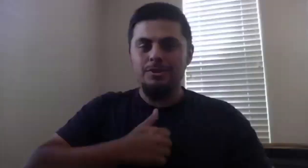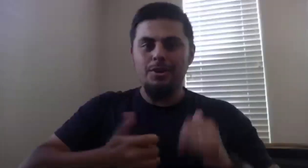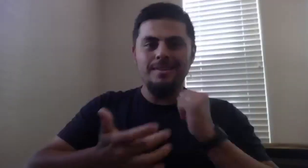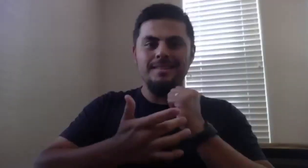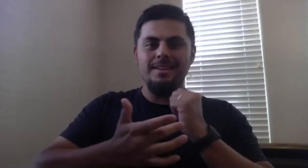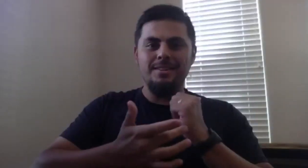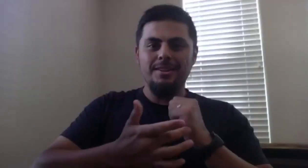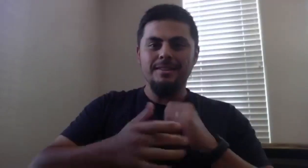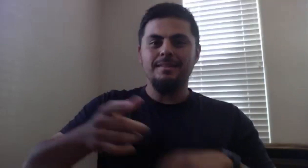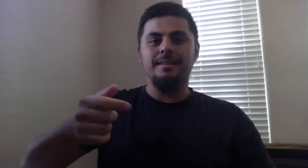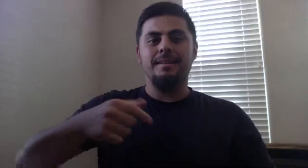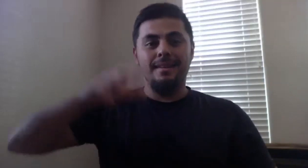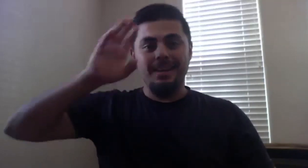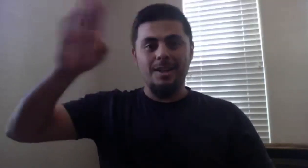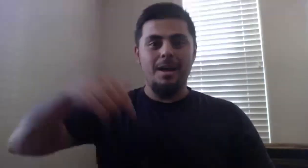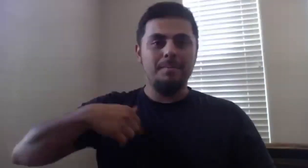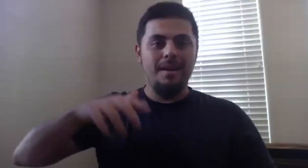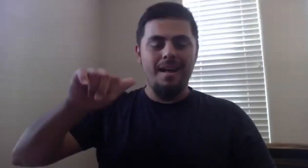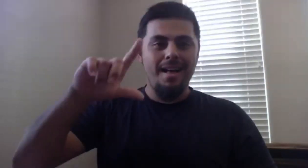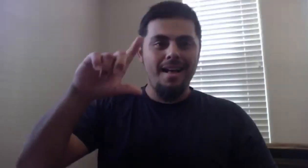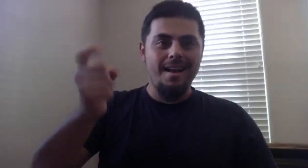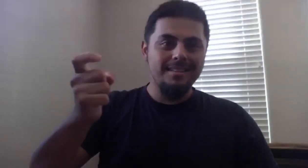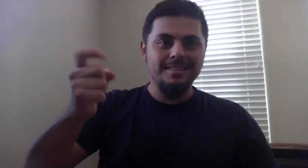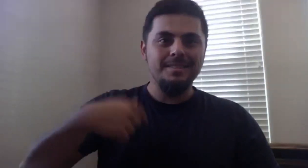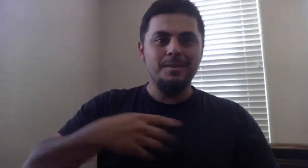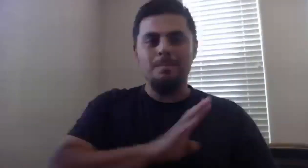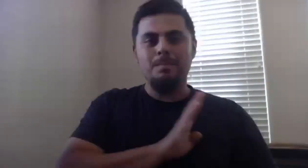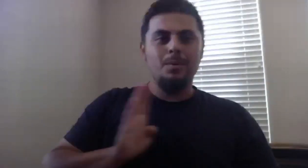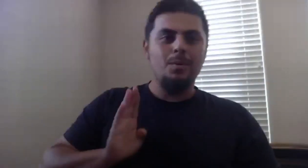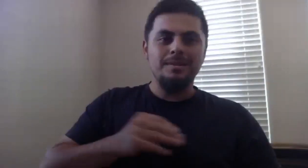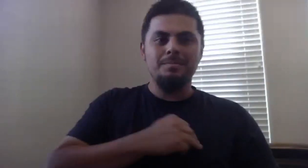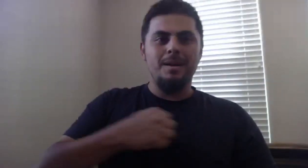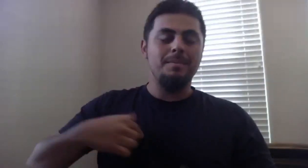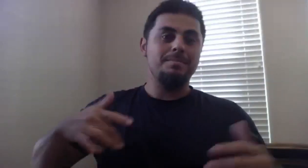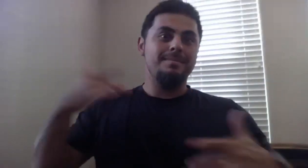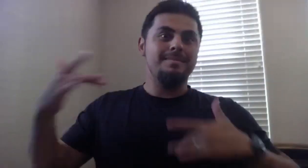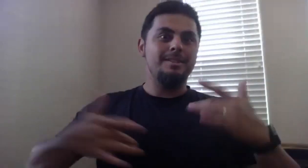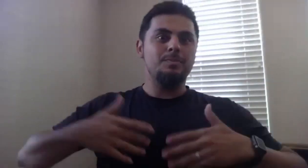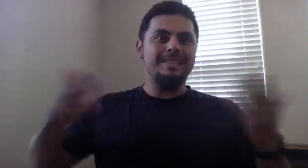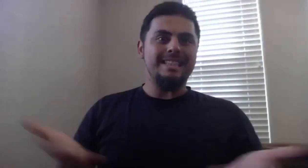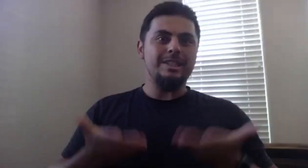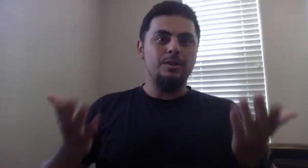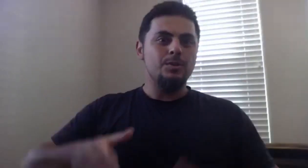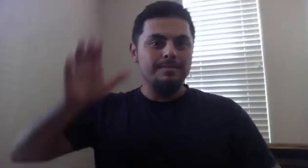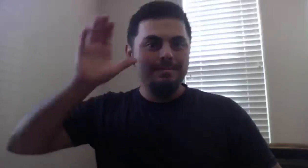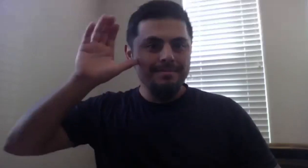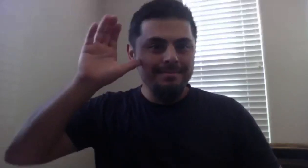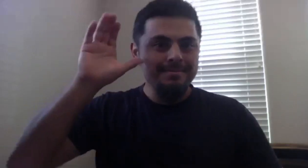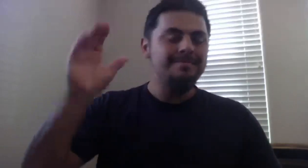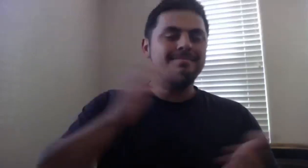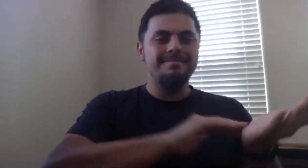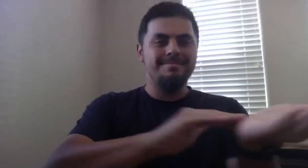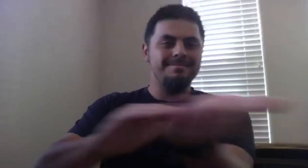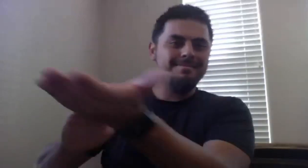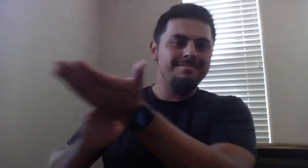Okay, yes, hi, sorry for the technology issues. My name is Alex, and I'm a board member, and I'm excited to be here to listen